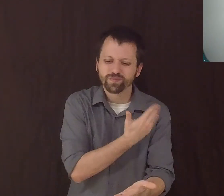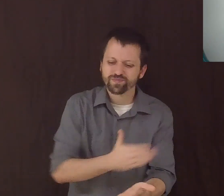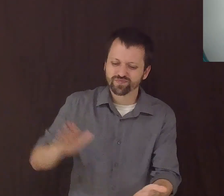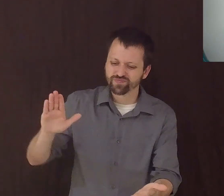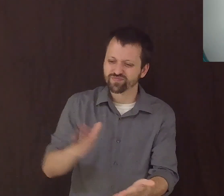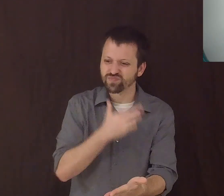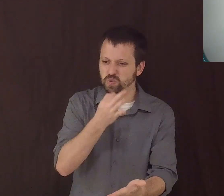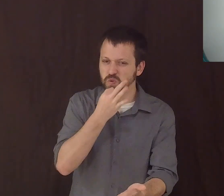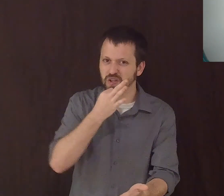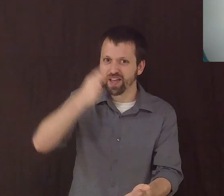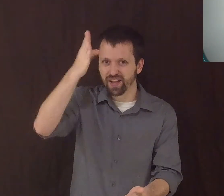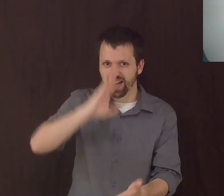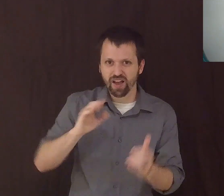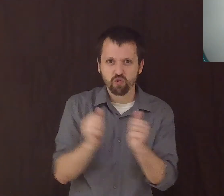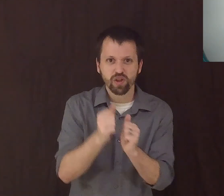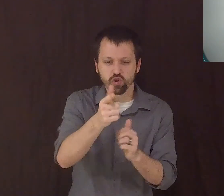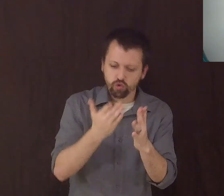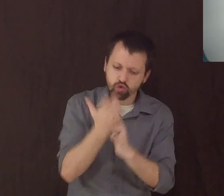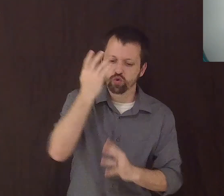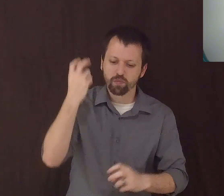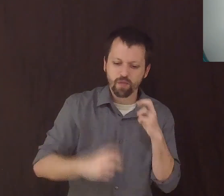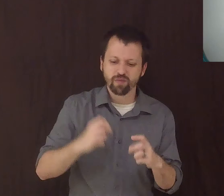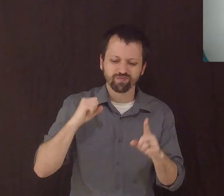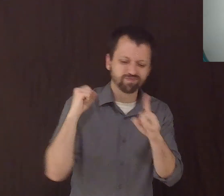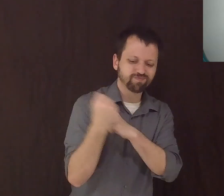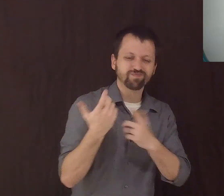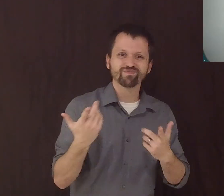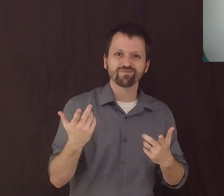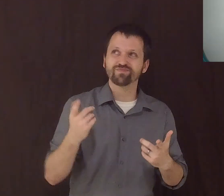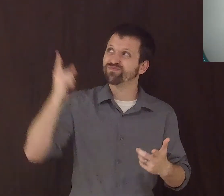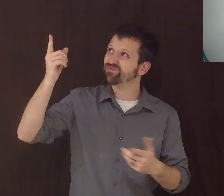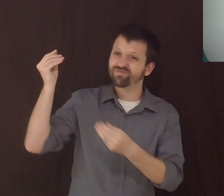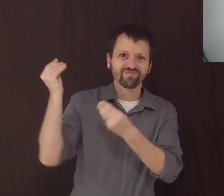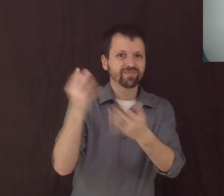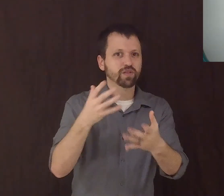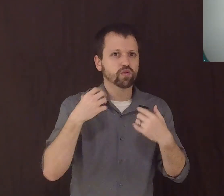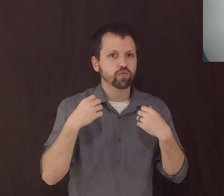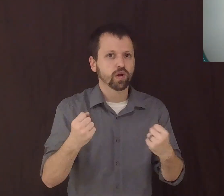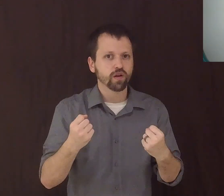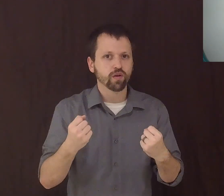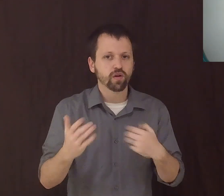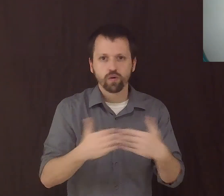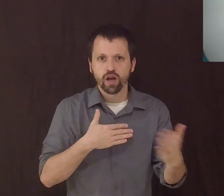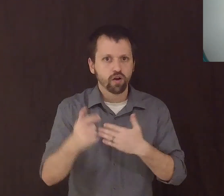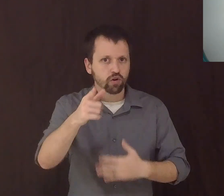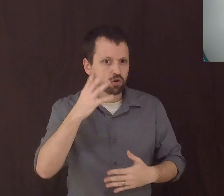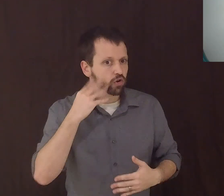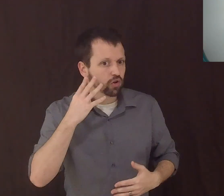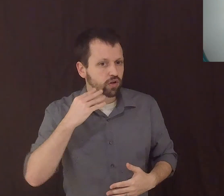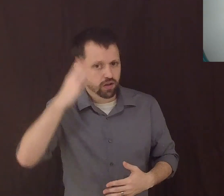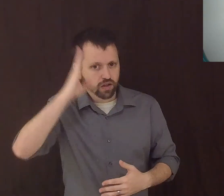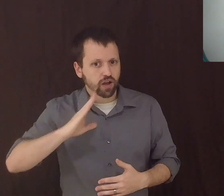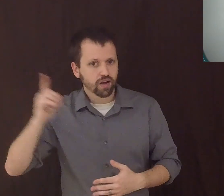awesome song that God is with you through the fire, and He'll give you the strength to be able to bear whatever it is that you're going